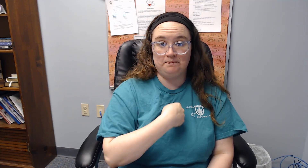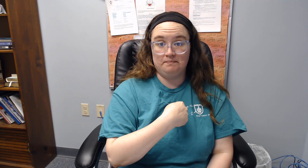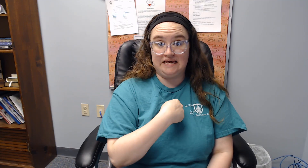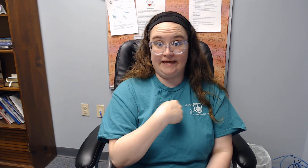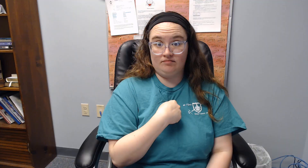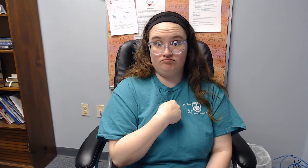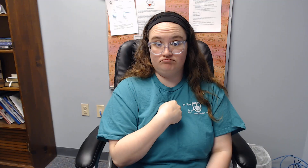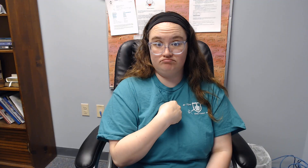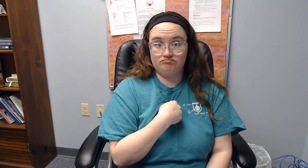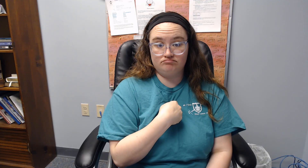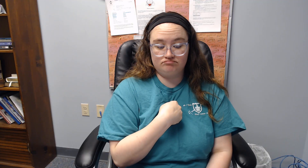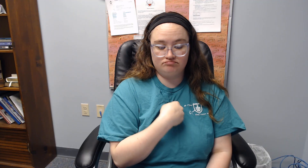Me.